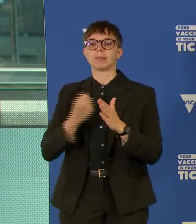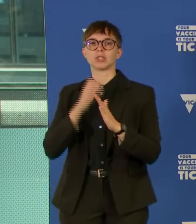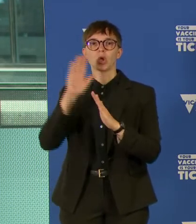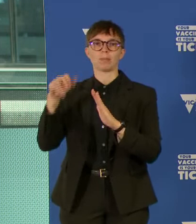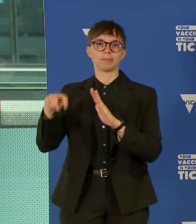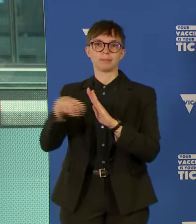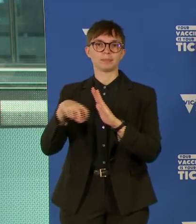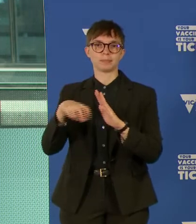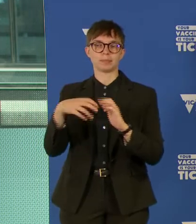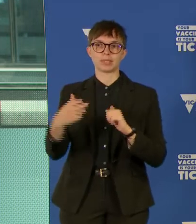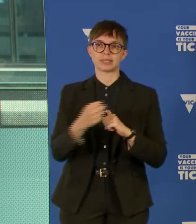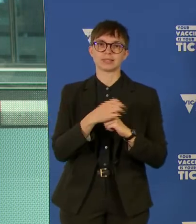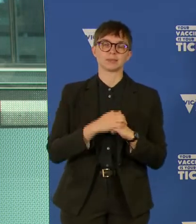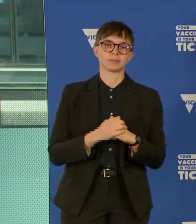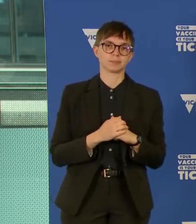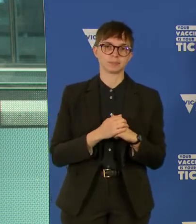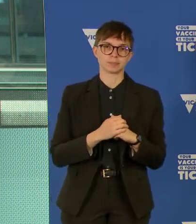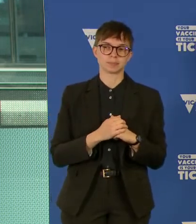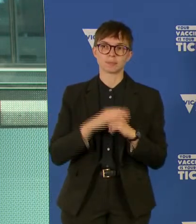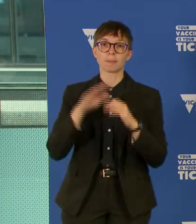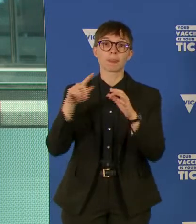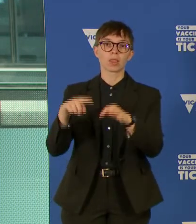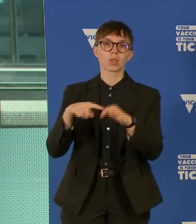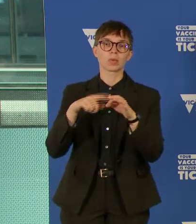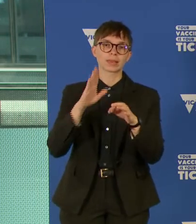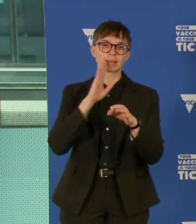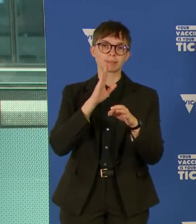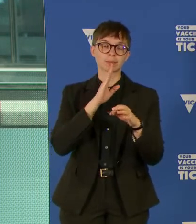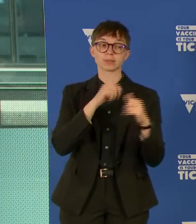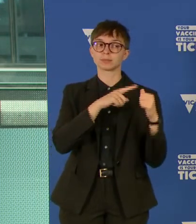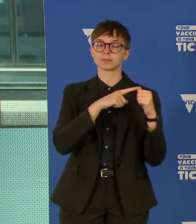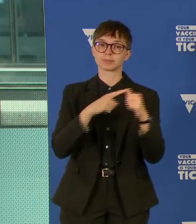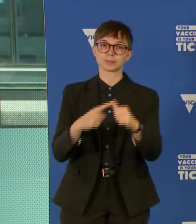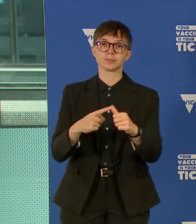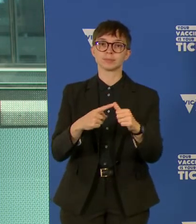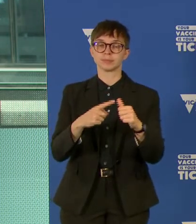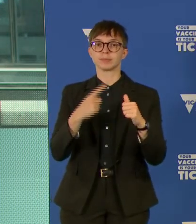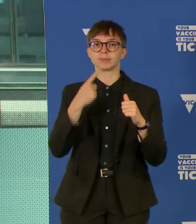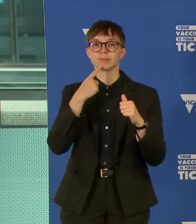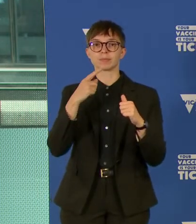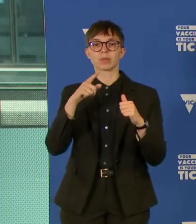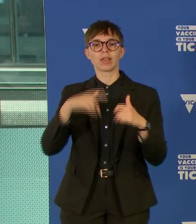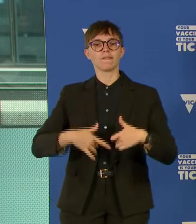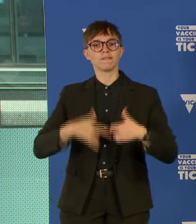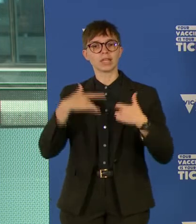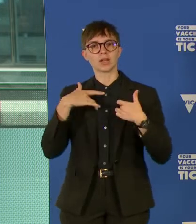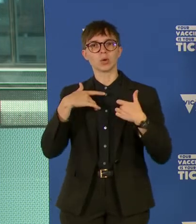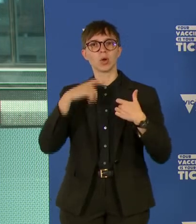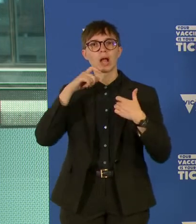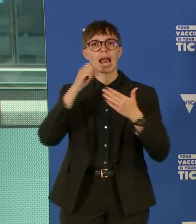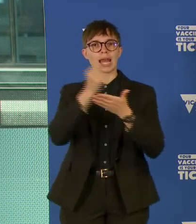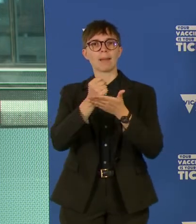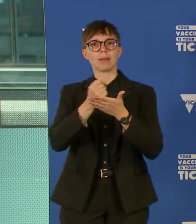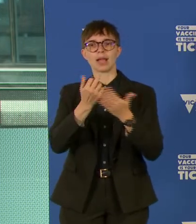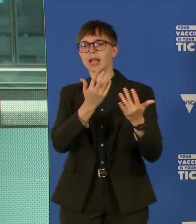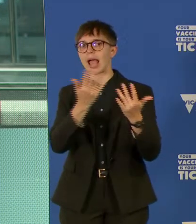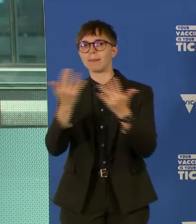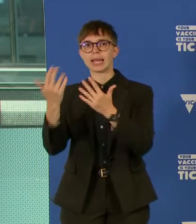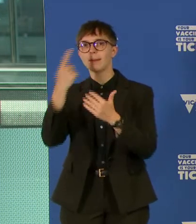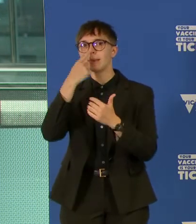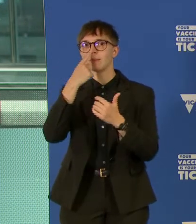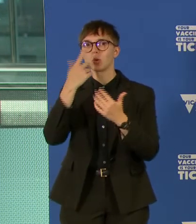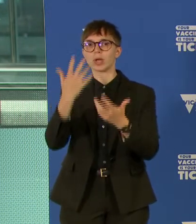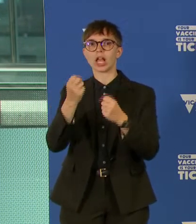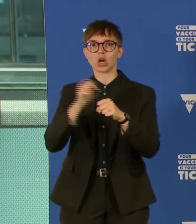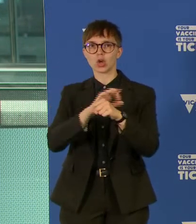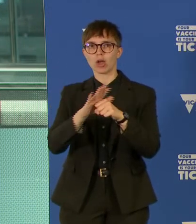reasonably equivalent. So it's not going to be a big driver of case numbers to go up. It's going to be able to manage those individuals, but we need the